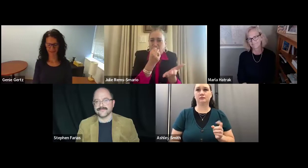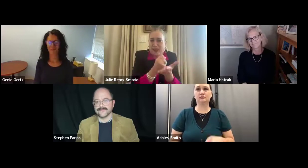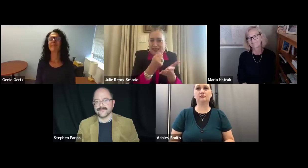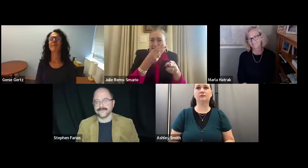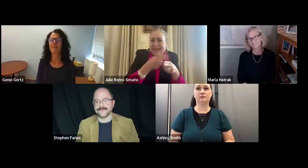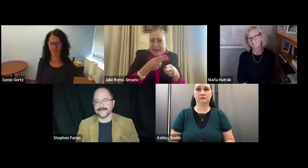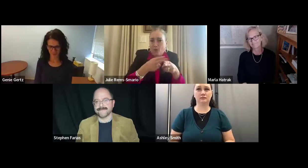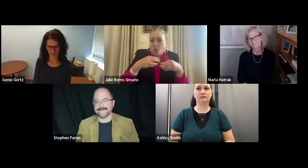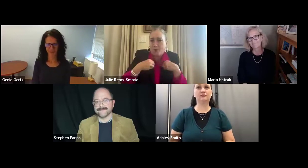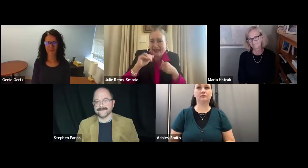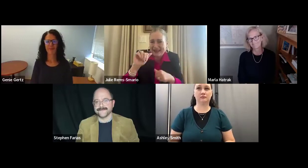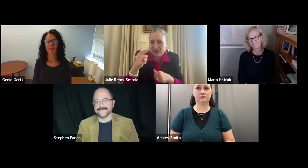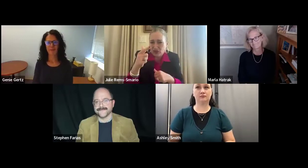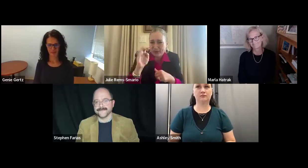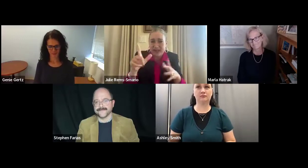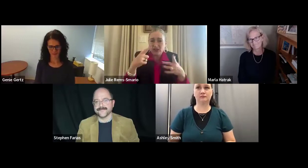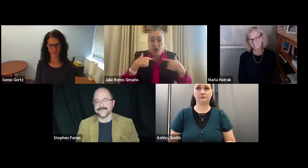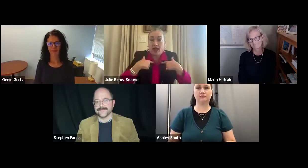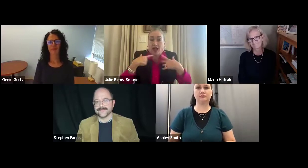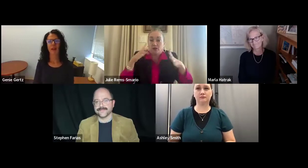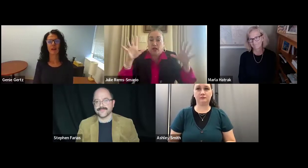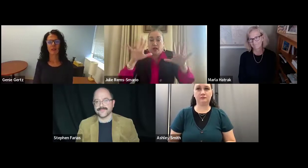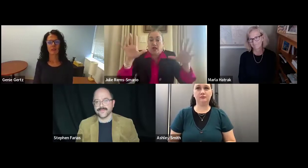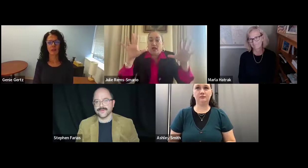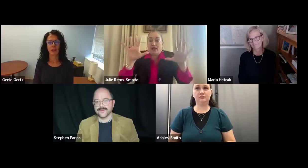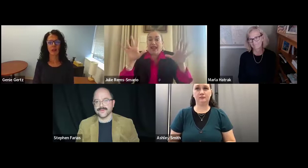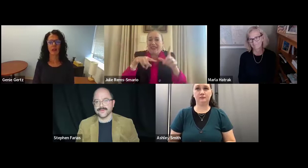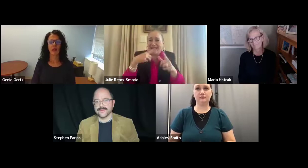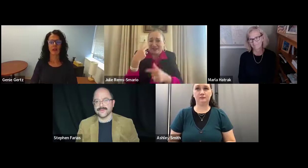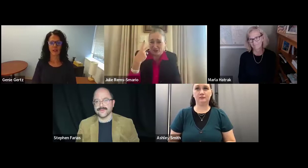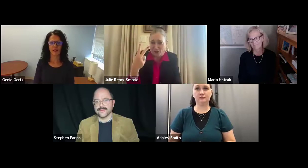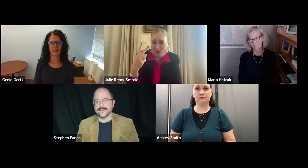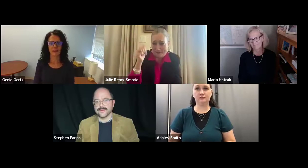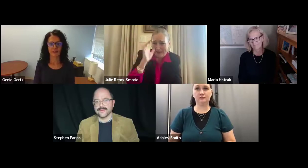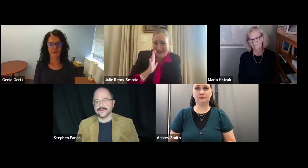actually not a language. It is a particular acronym that we use for an